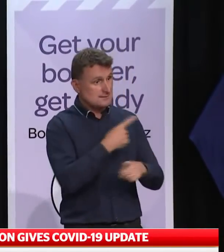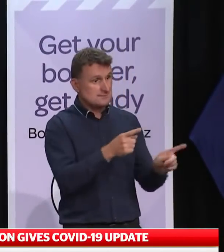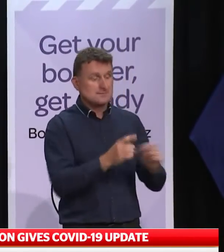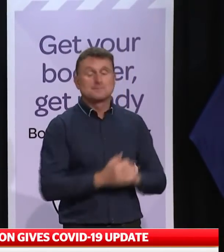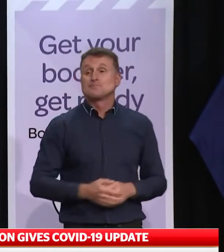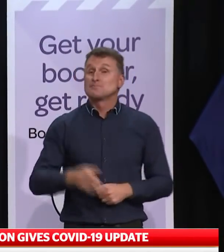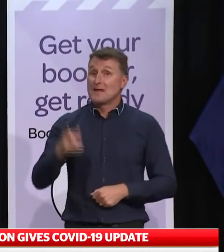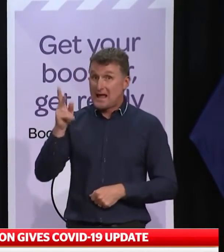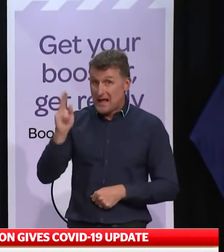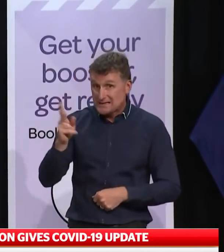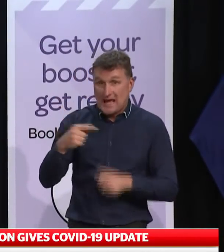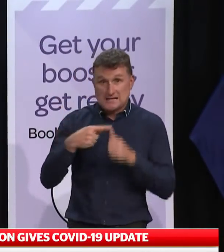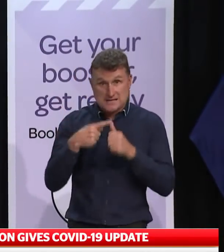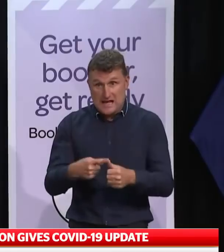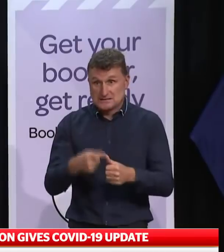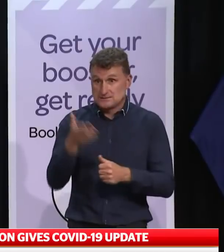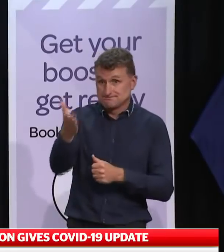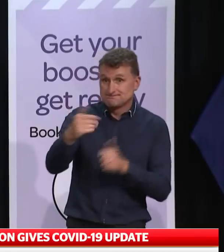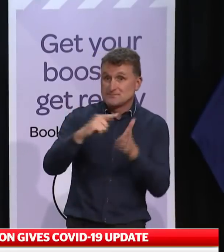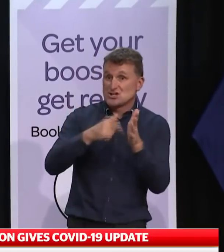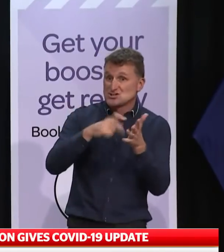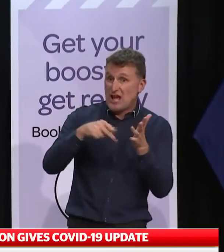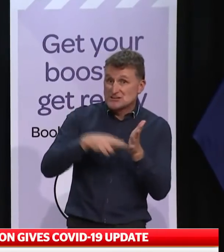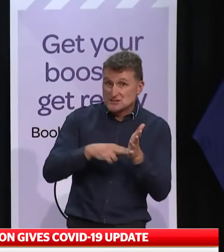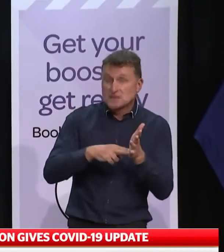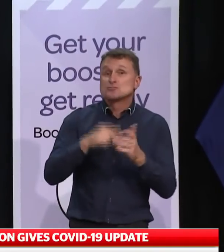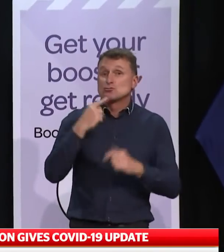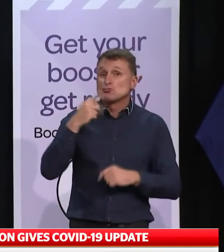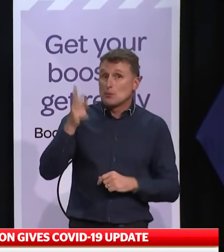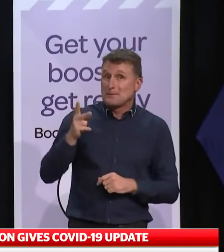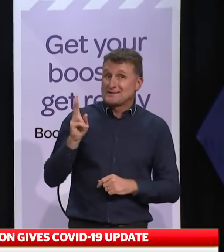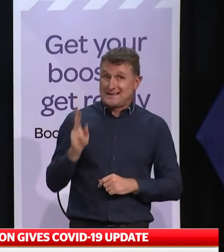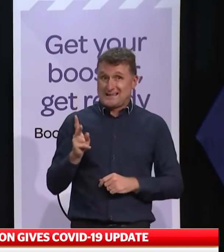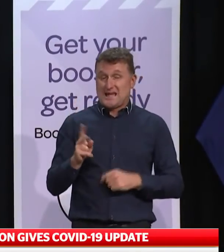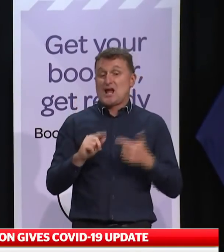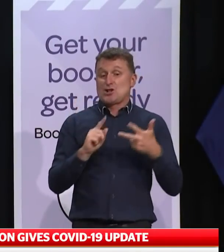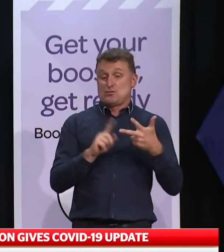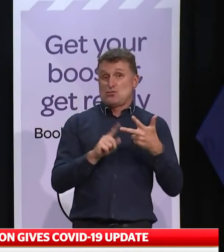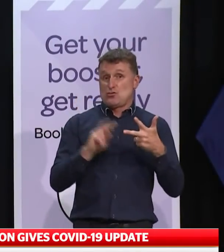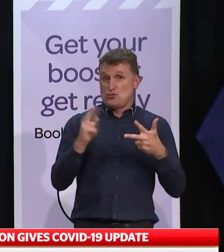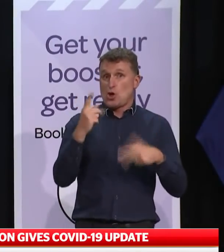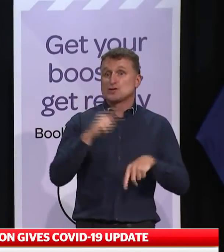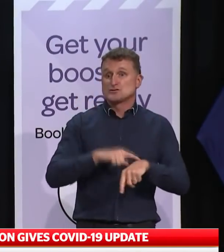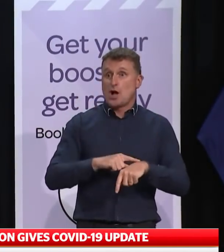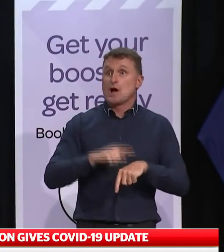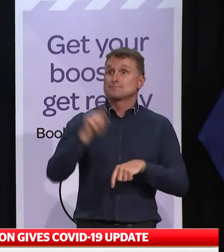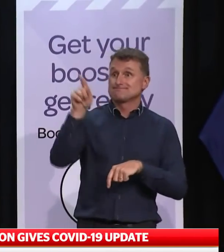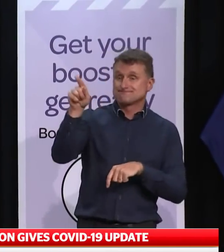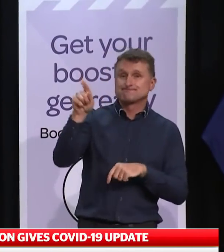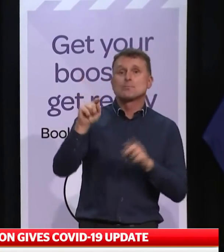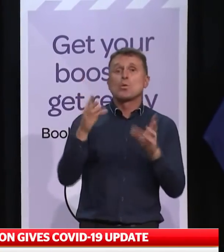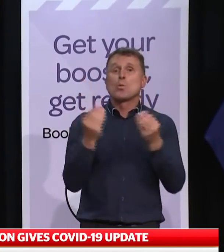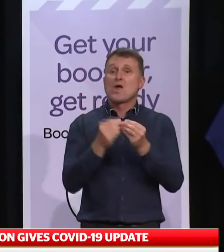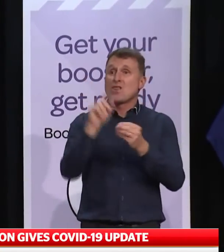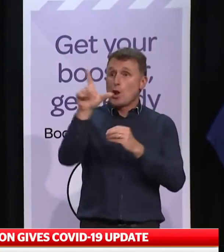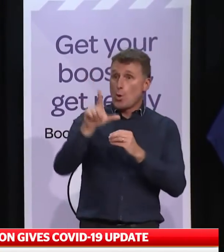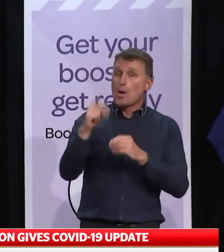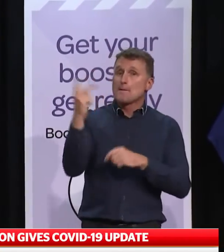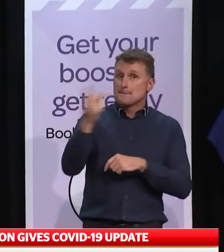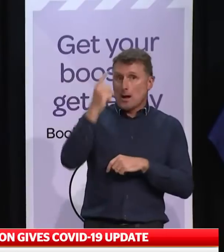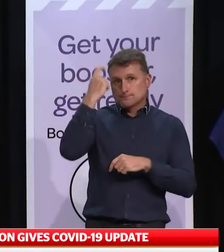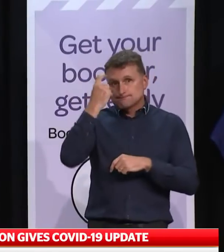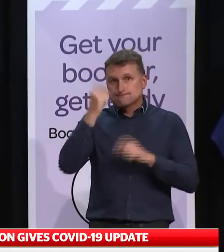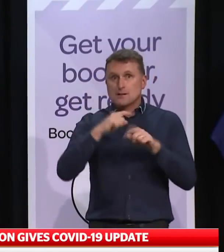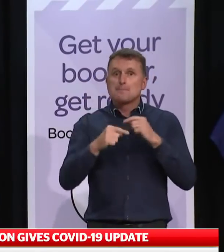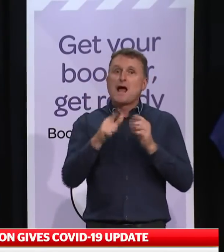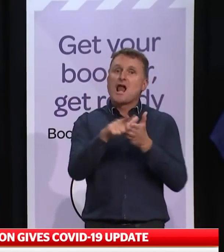I'm repeating my answer again, Jason, but I will do it for the third time. Ms Ballas and her lawyer say that they're considering legal action around these